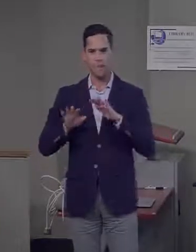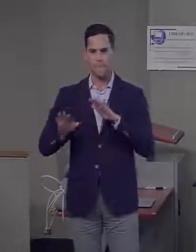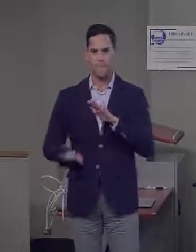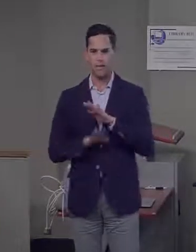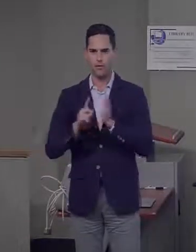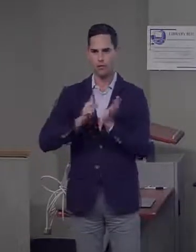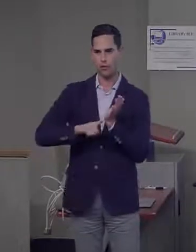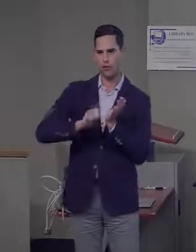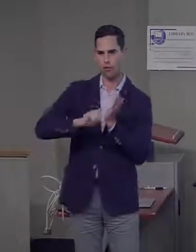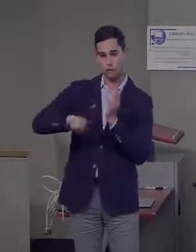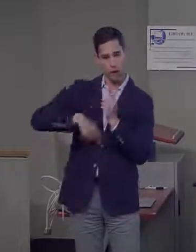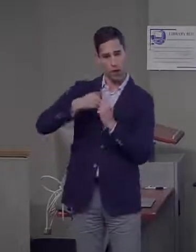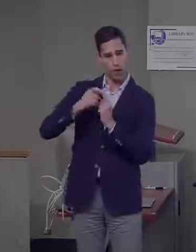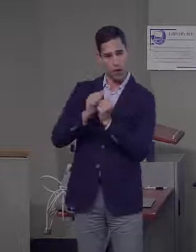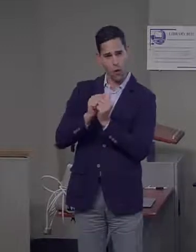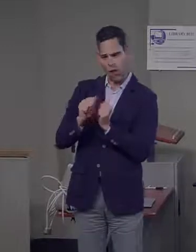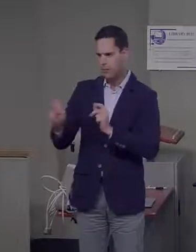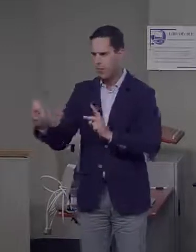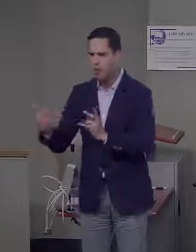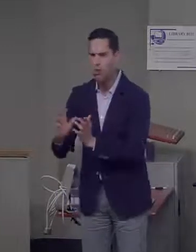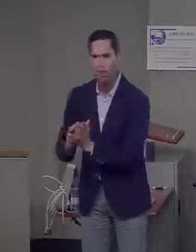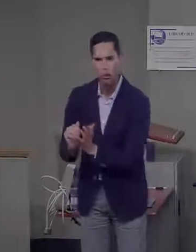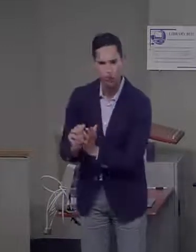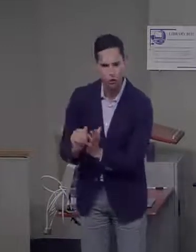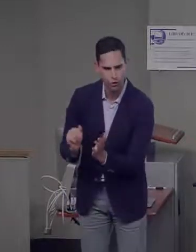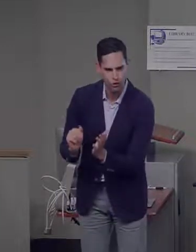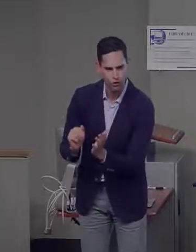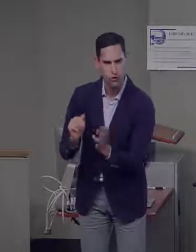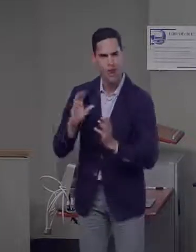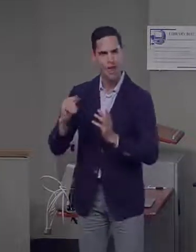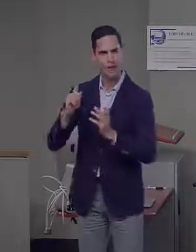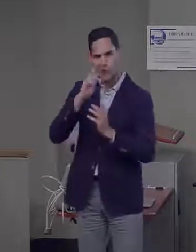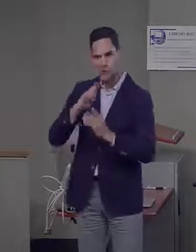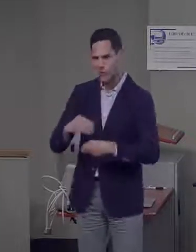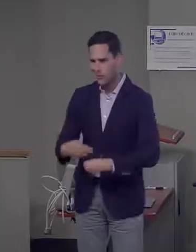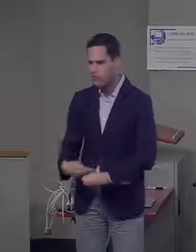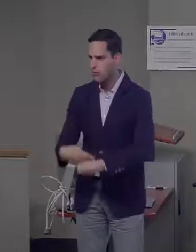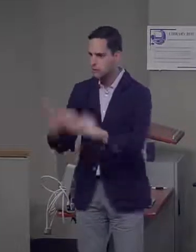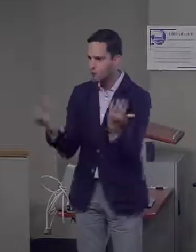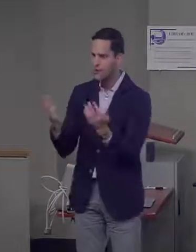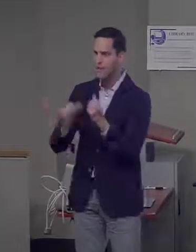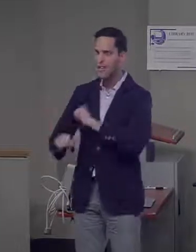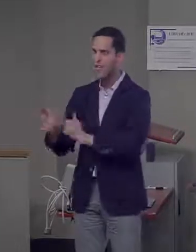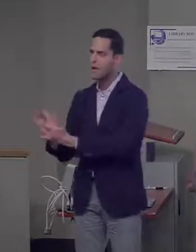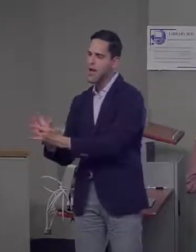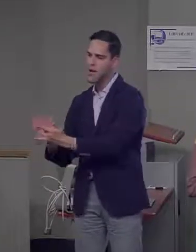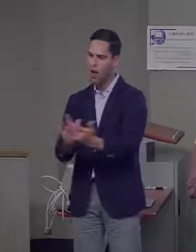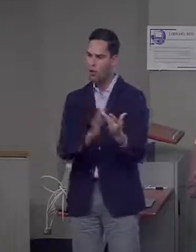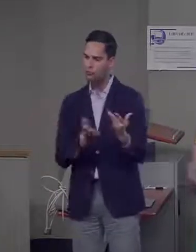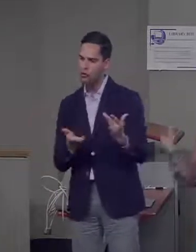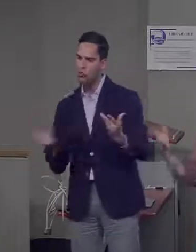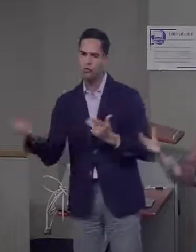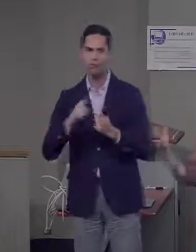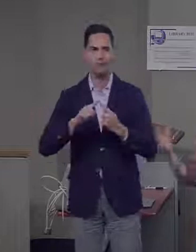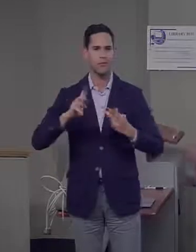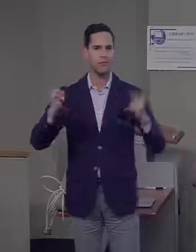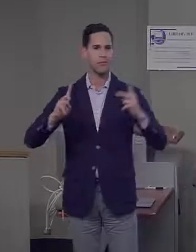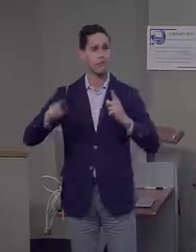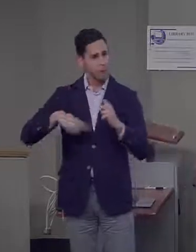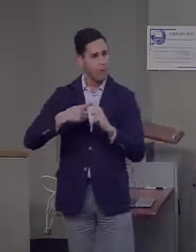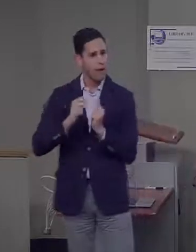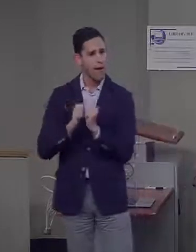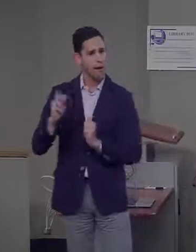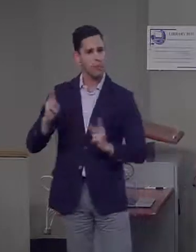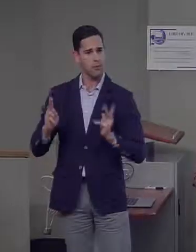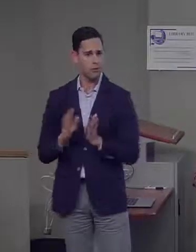and developing platforms for scientific outreach within the science of learning. And of course, we